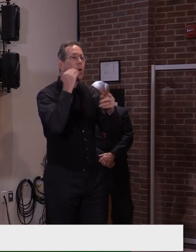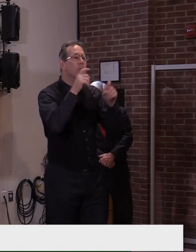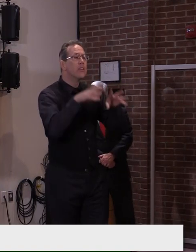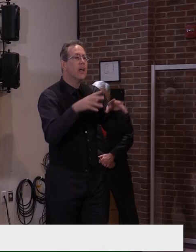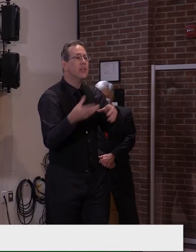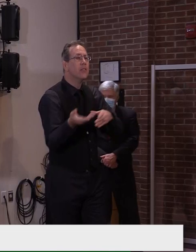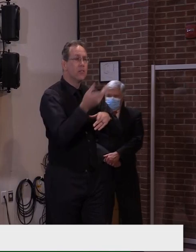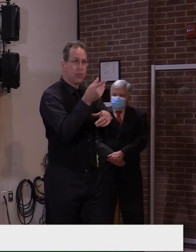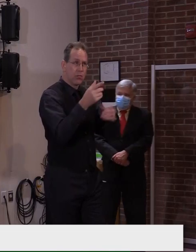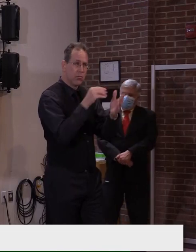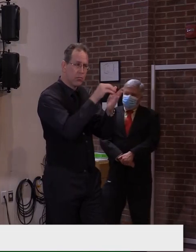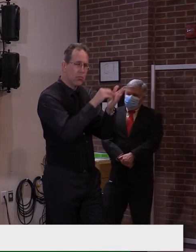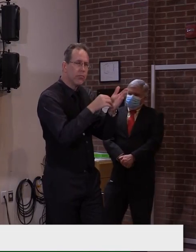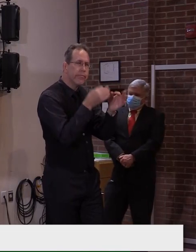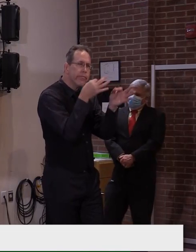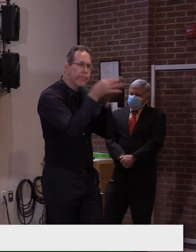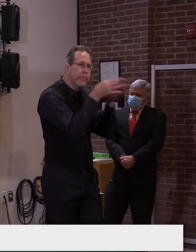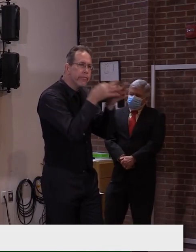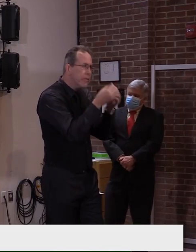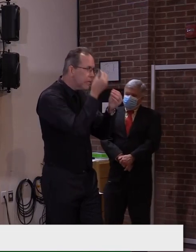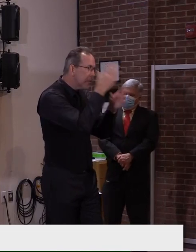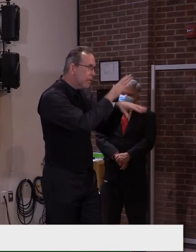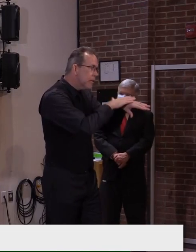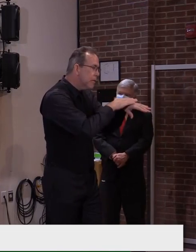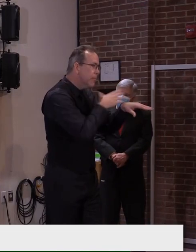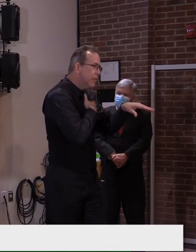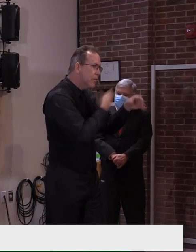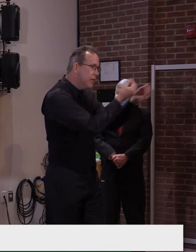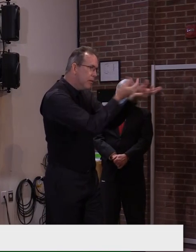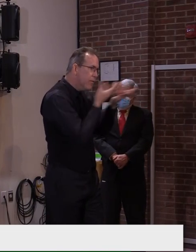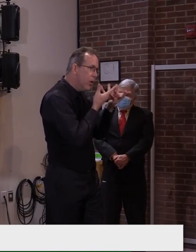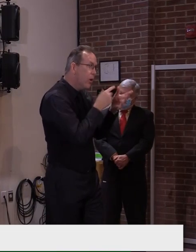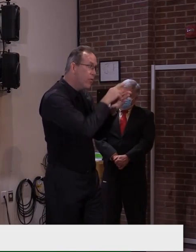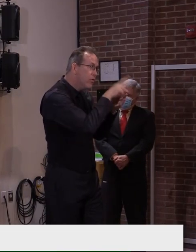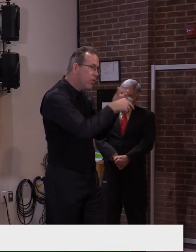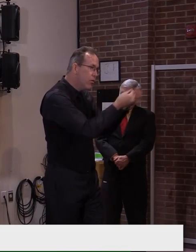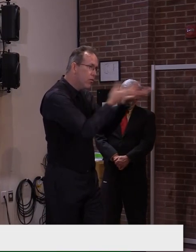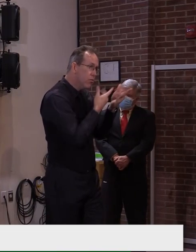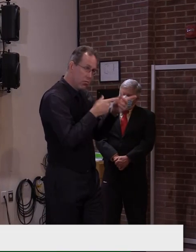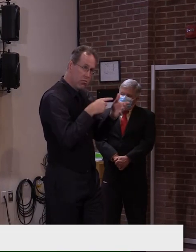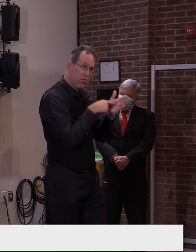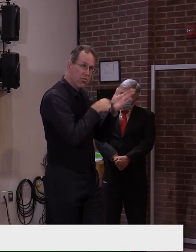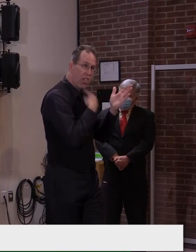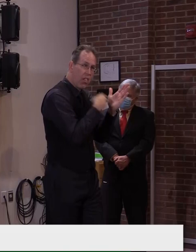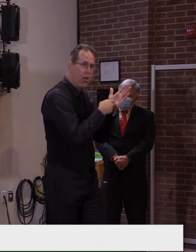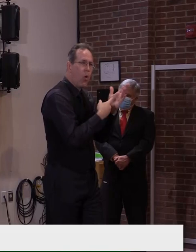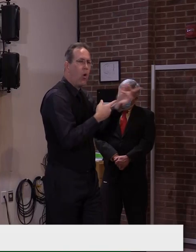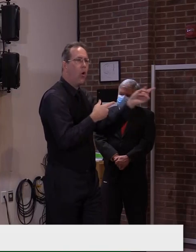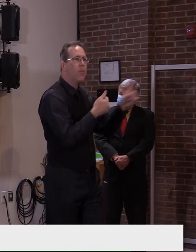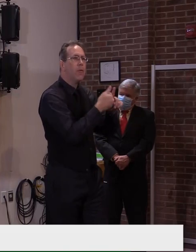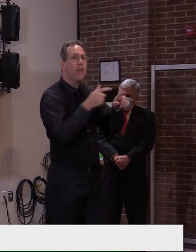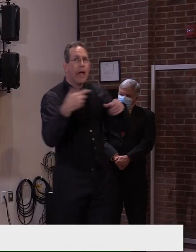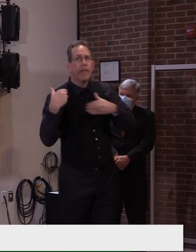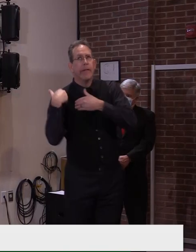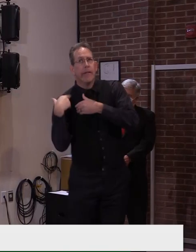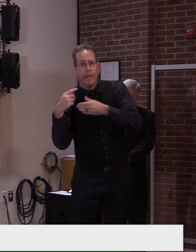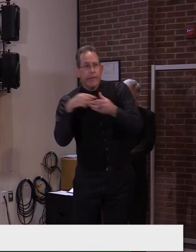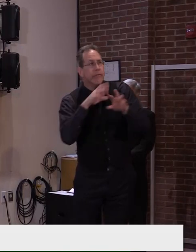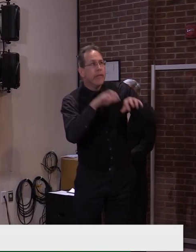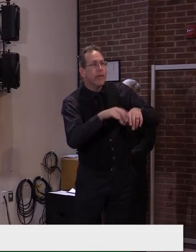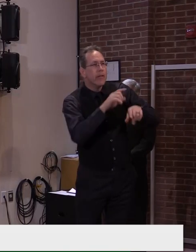results? I'm not sure that's the case. Dr. Levine, Only about the package